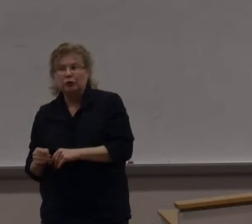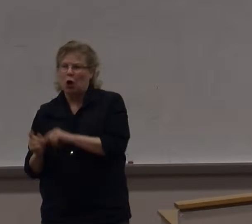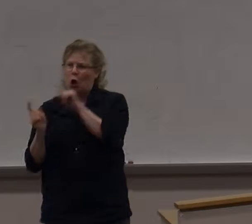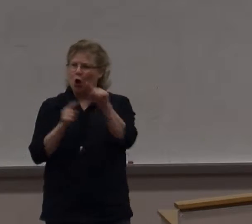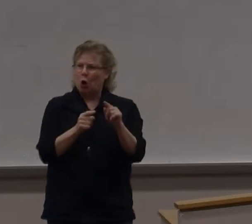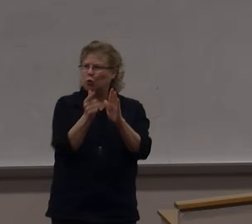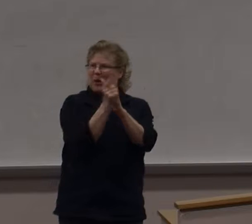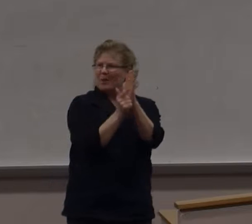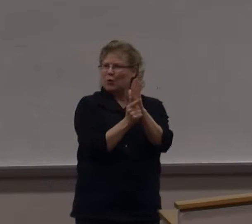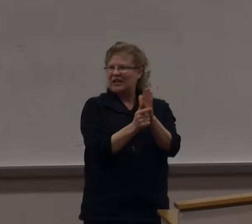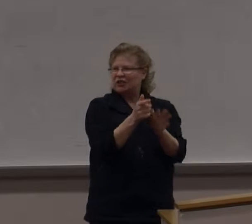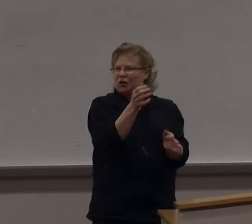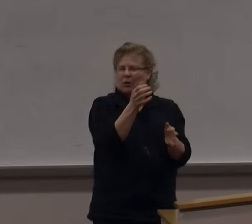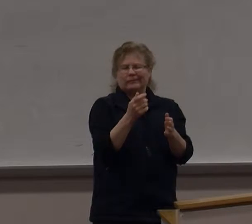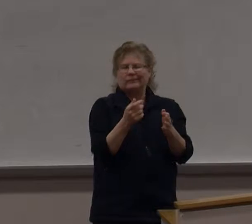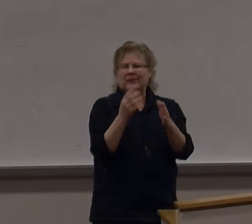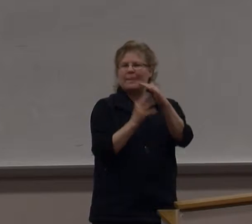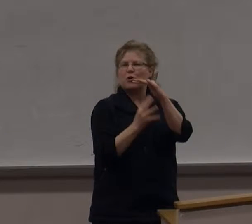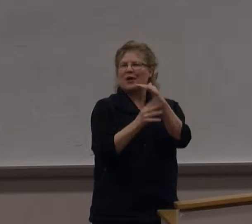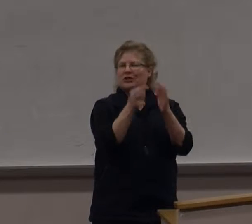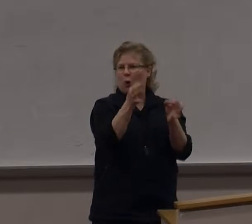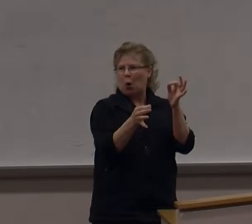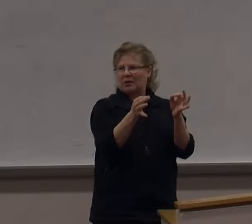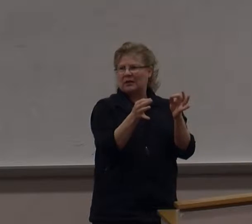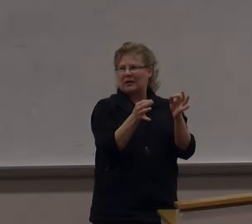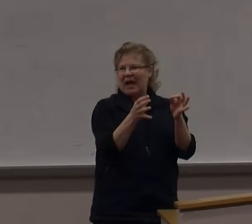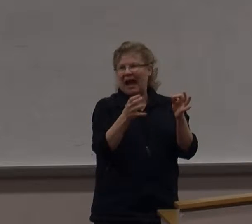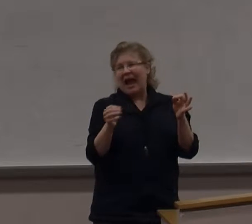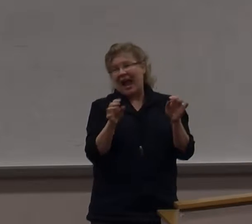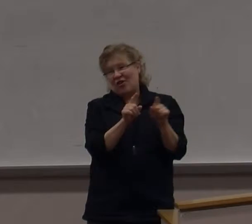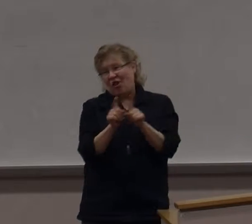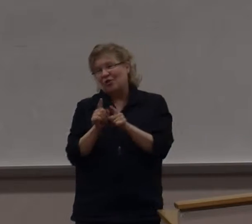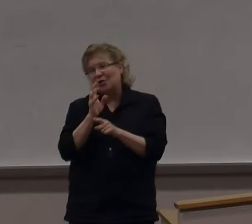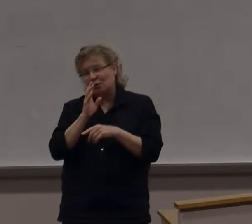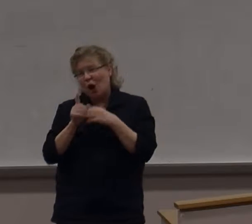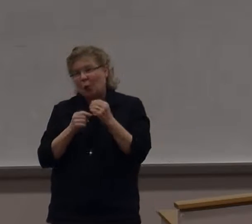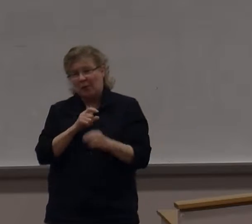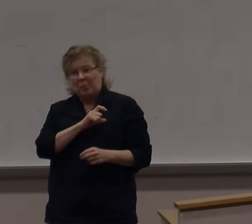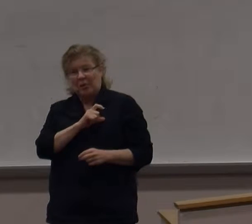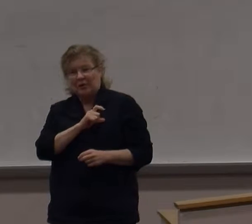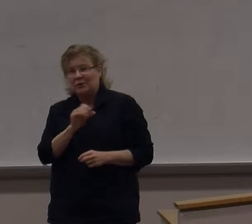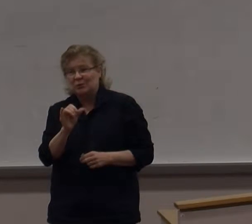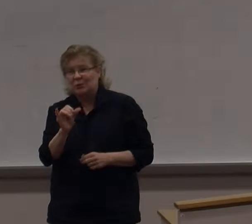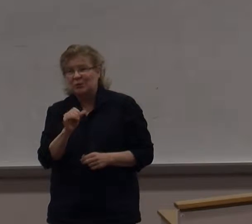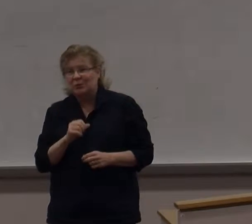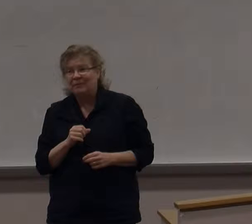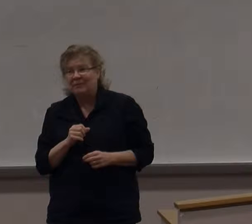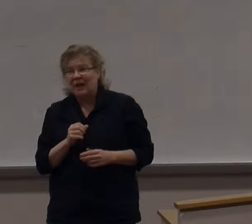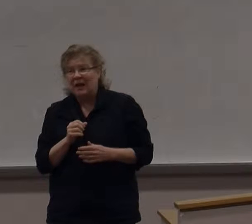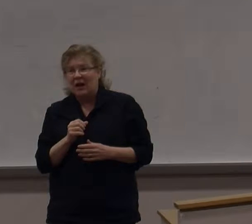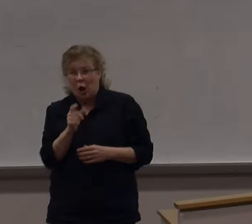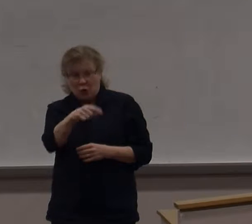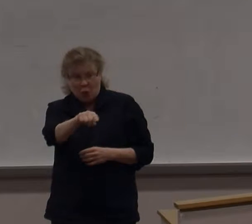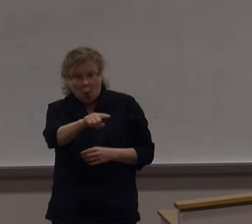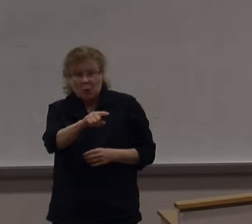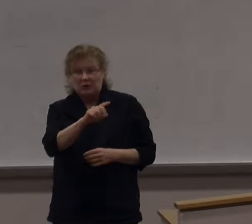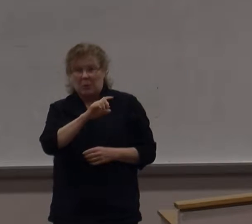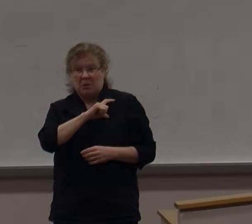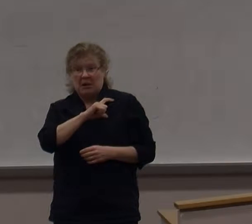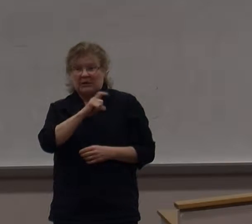court. And also don't forget to talk to law enforcement officials, both those charged with enforcing